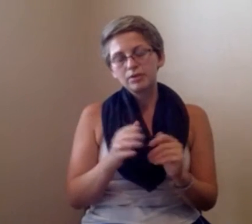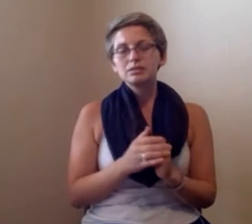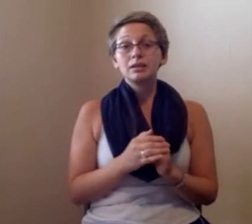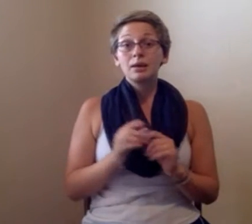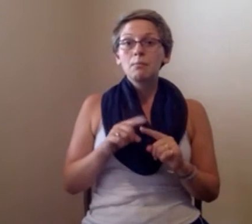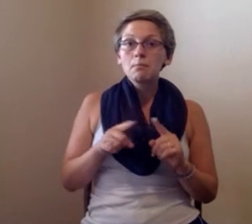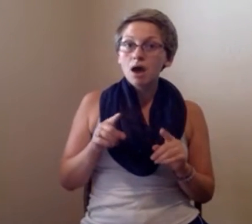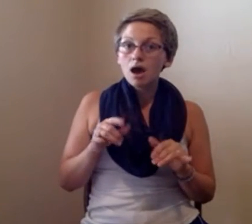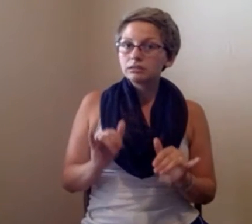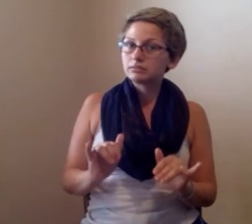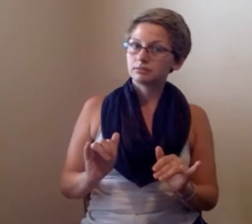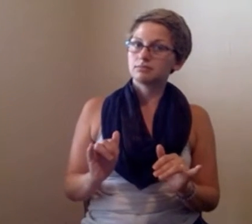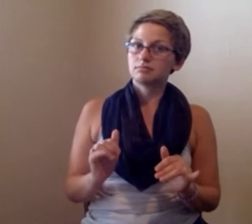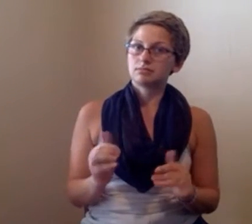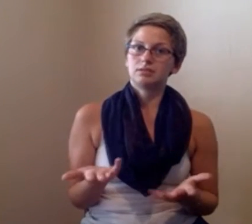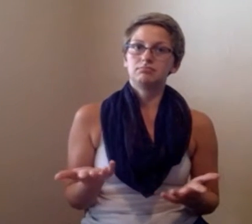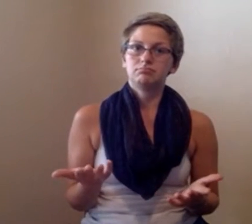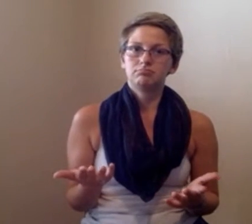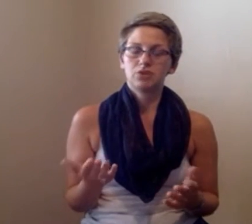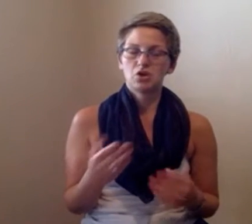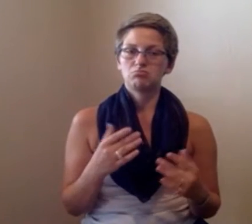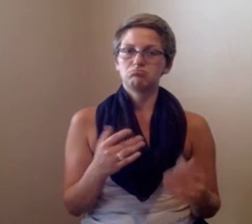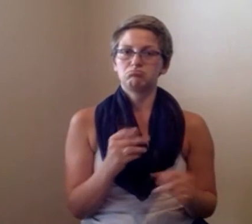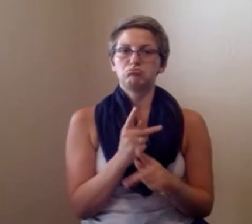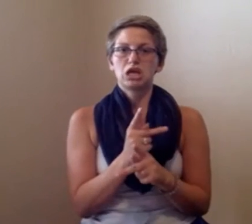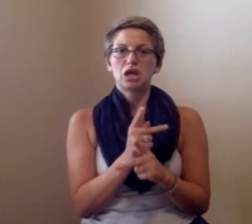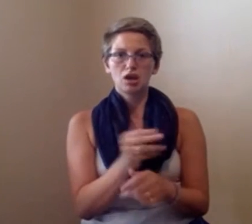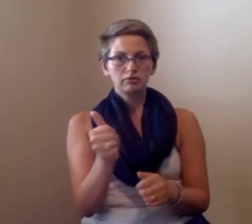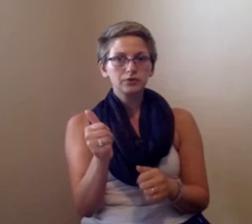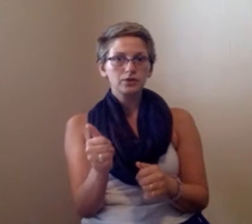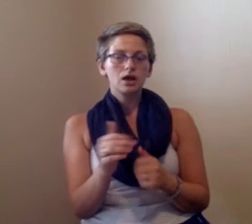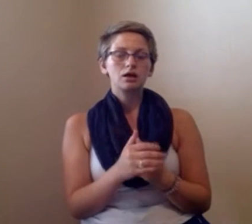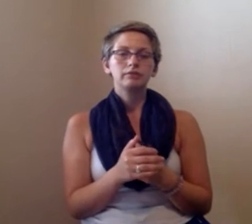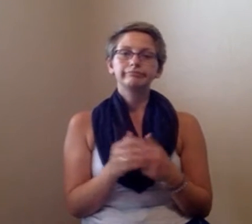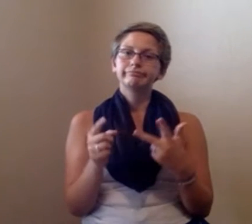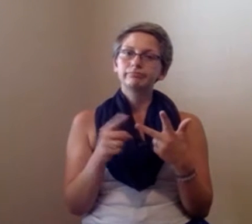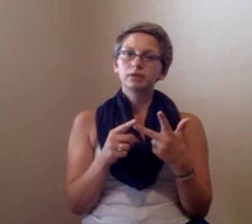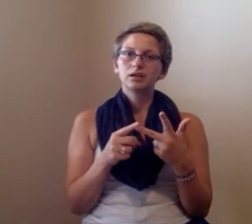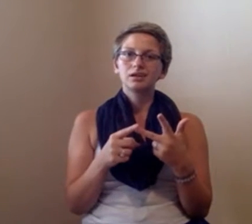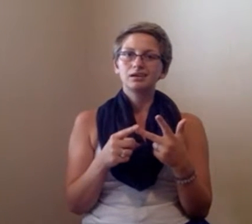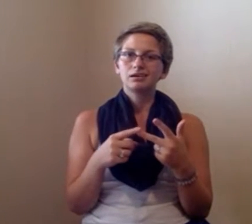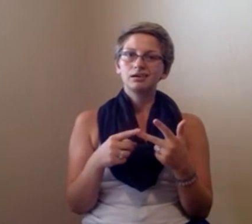age to help with heart disease. History of preeclampsia during pregnancy.